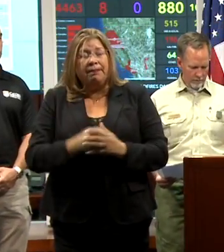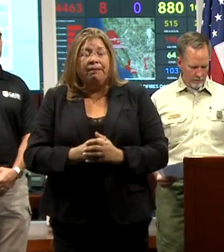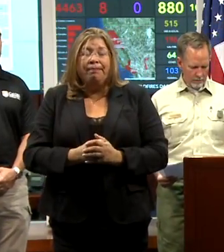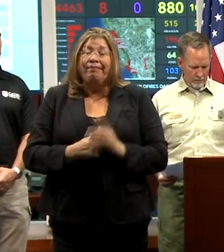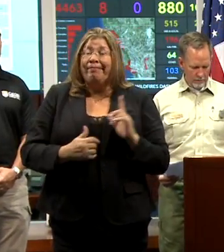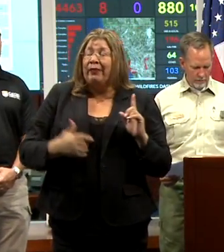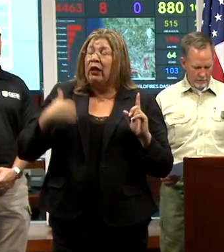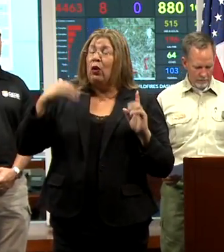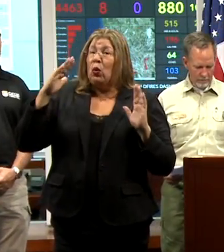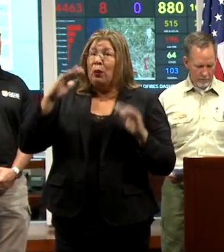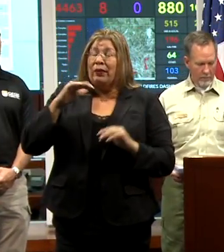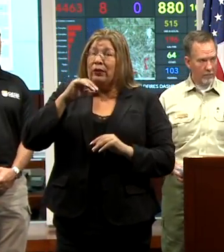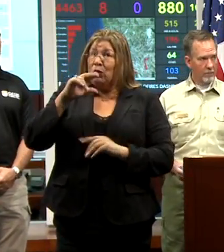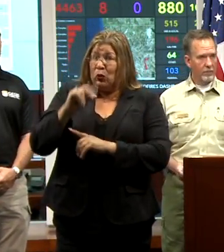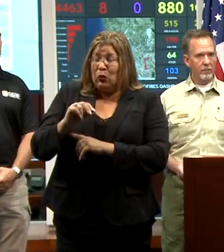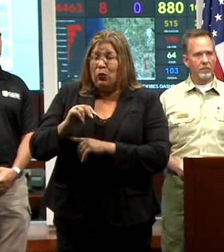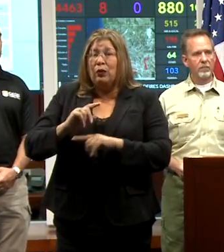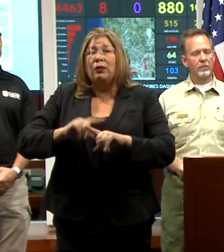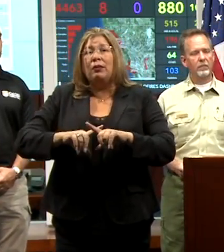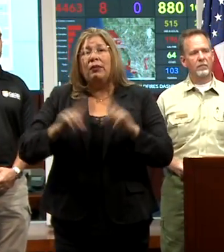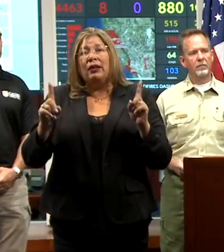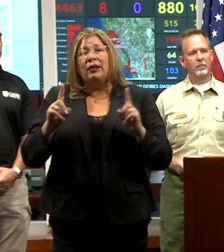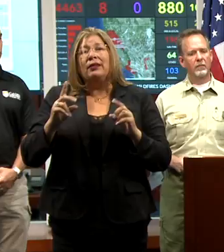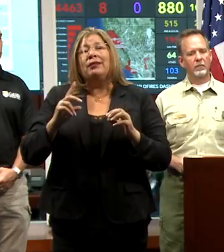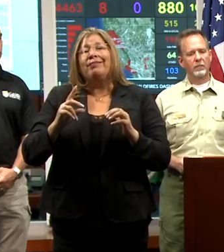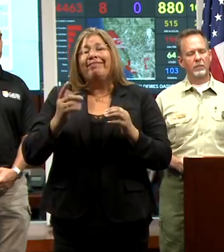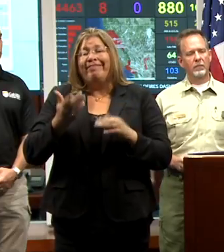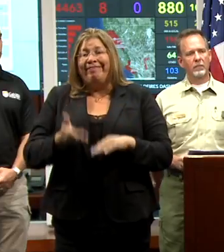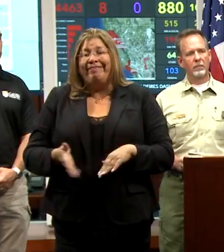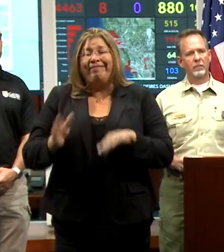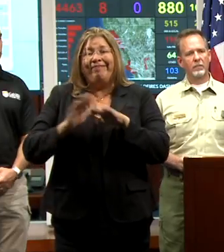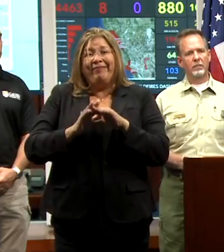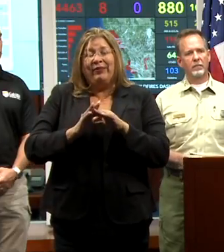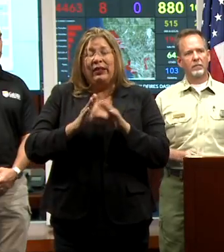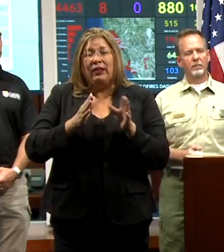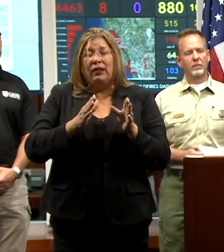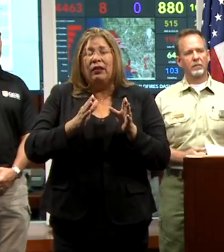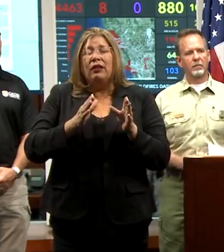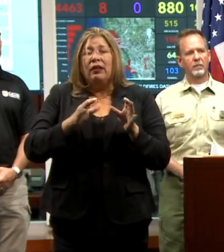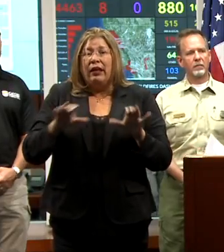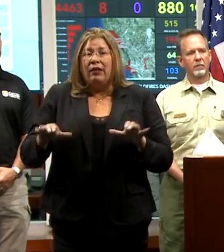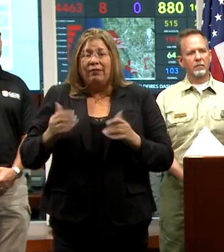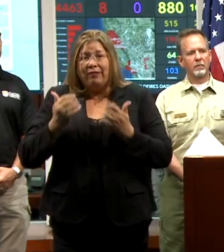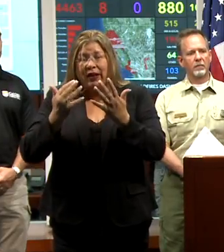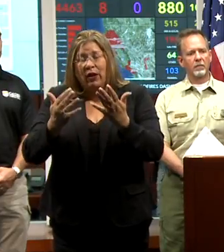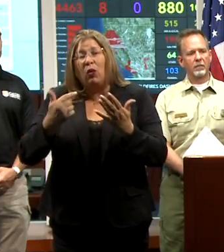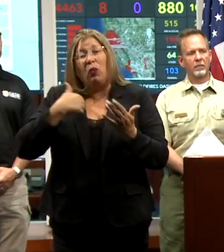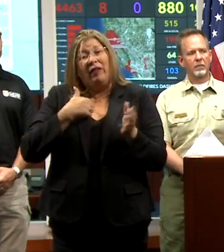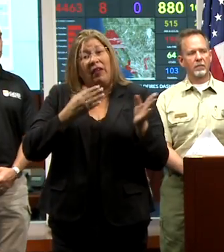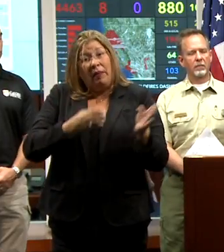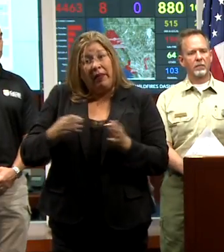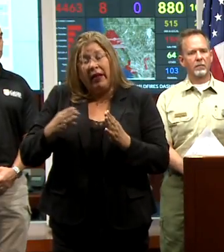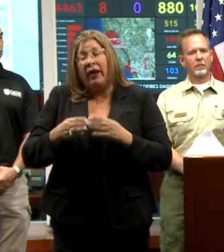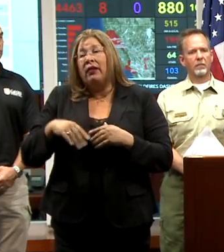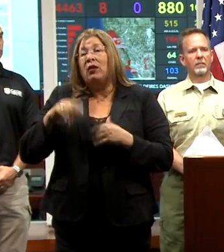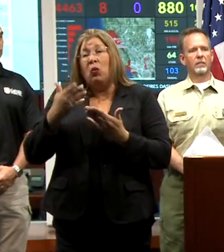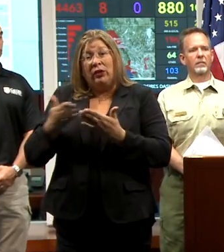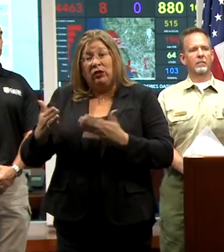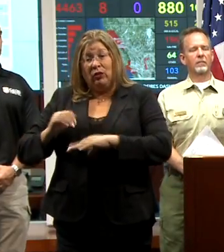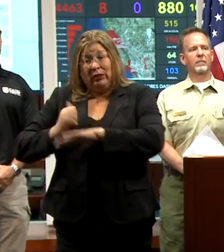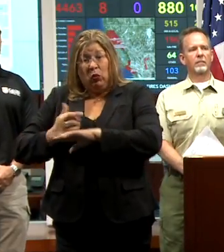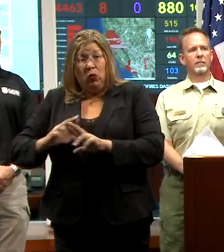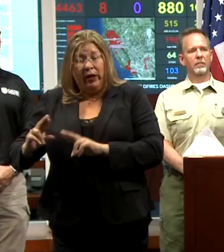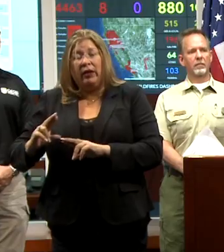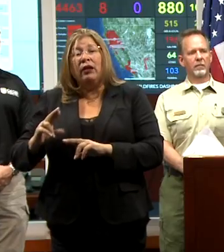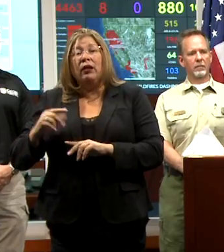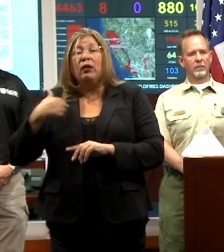Hopefully, no. The sudden increase activity, while planned for and additional resources were in place for, did make